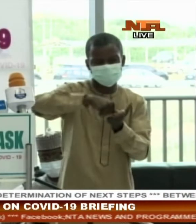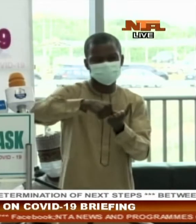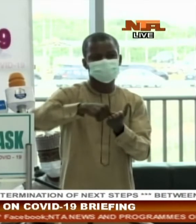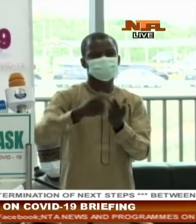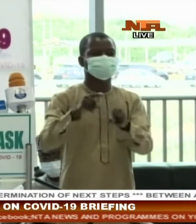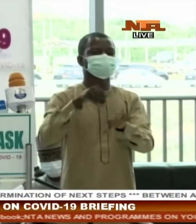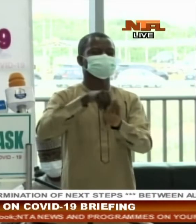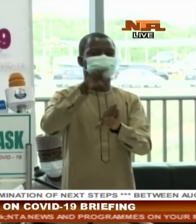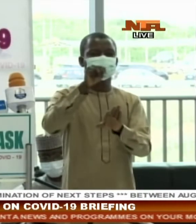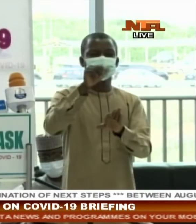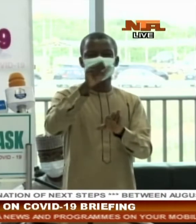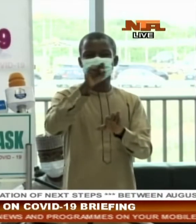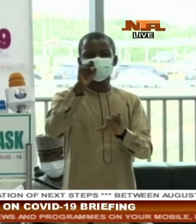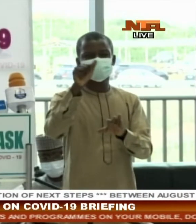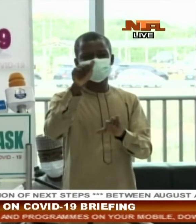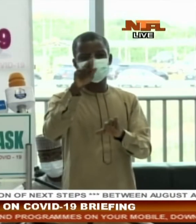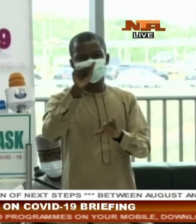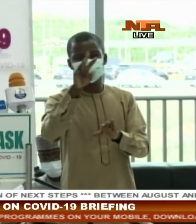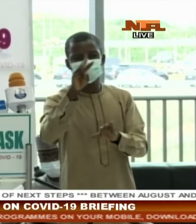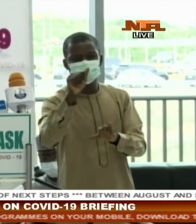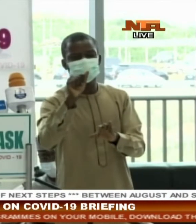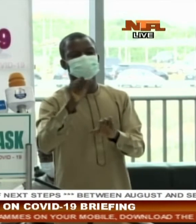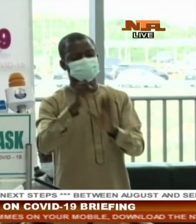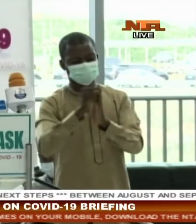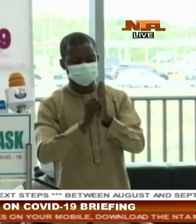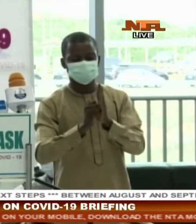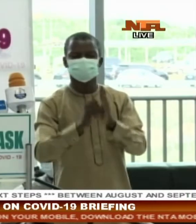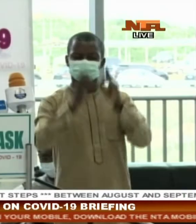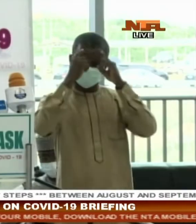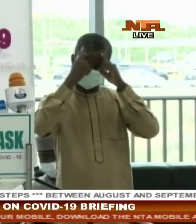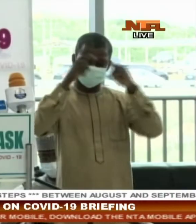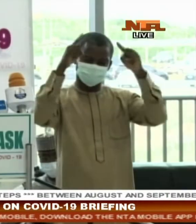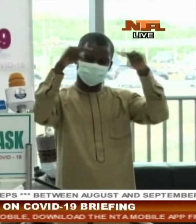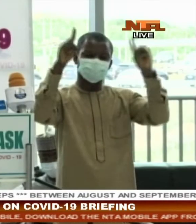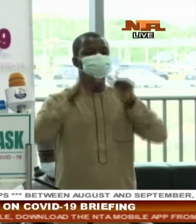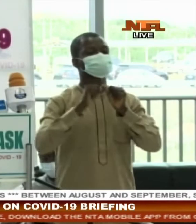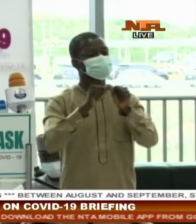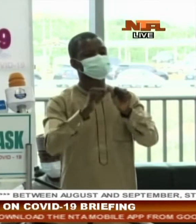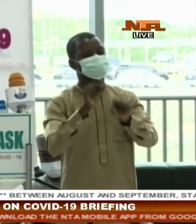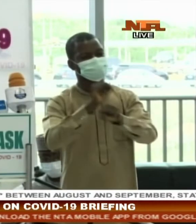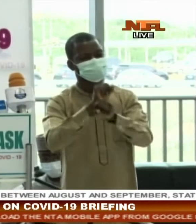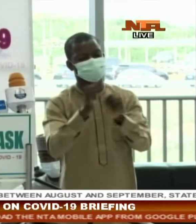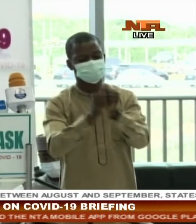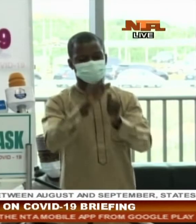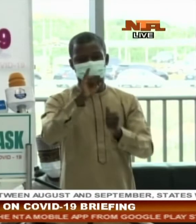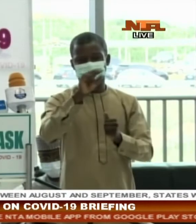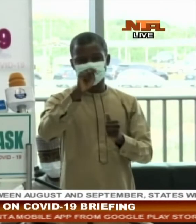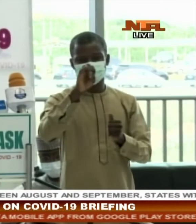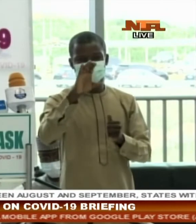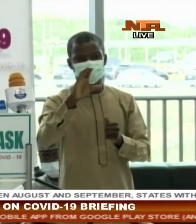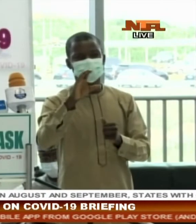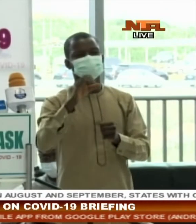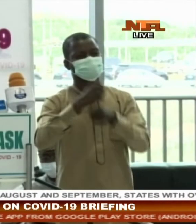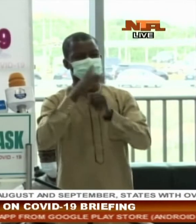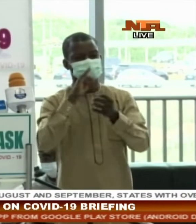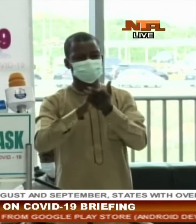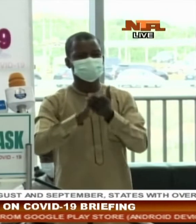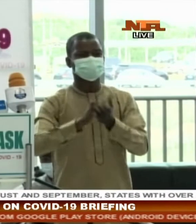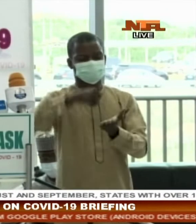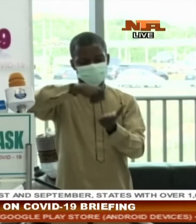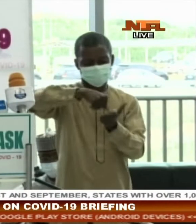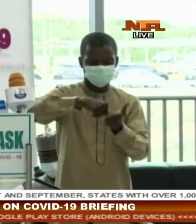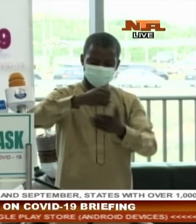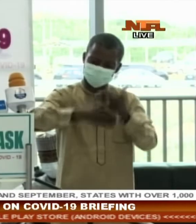were successful. We will continue to partner closely with INEC to ensure that the election process does